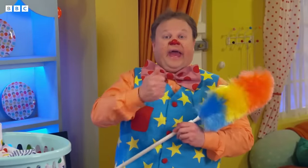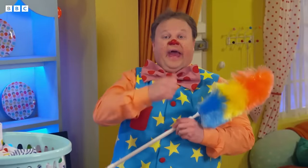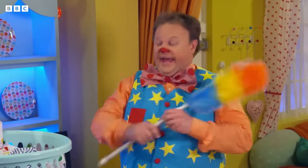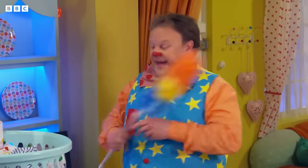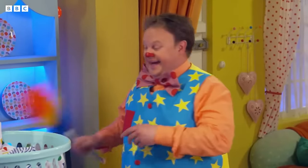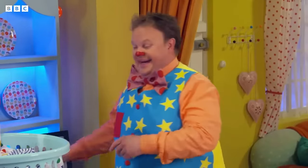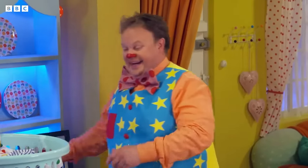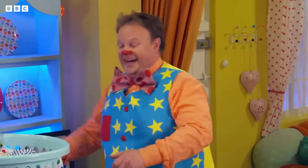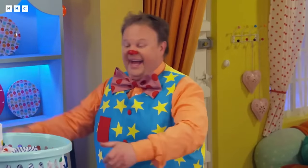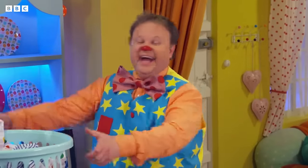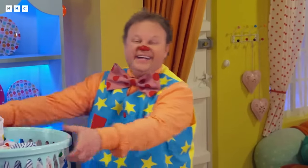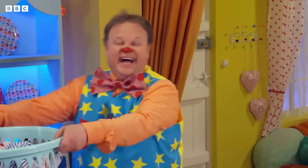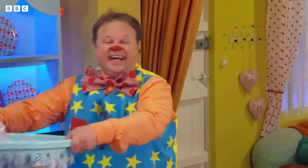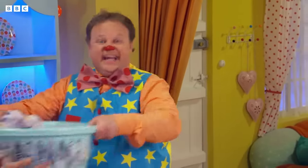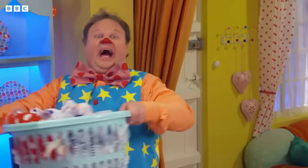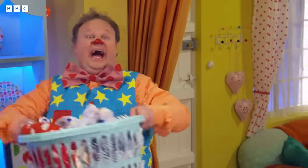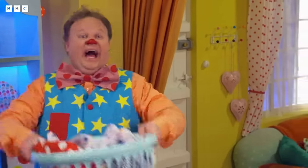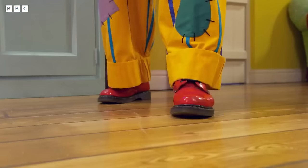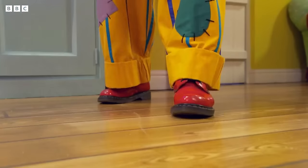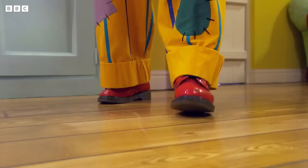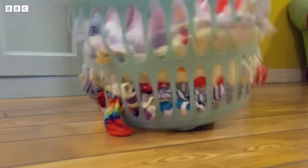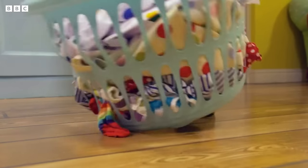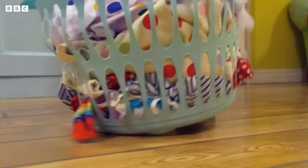Okay. Right.